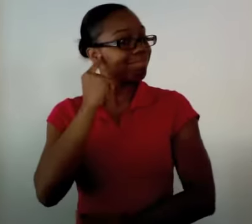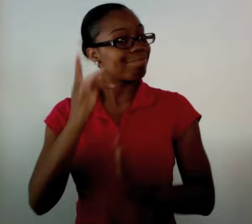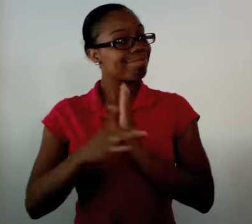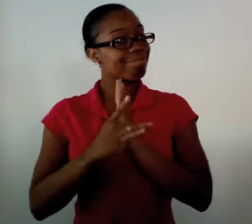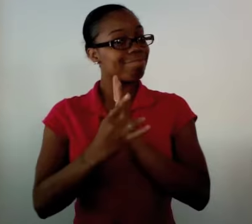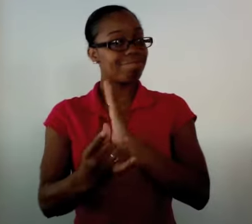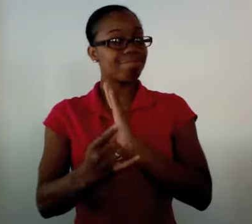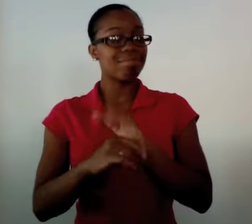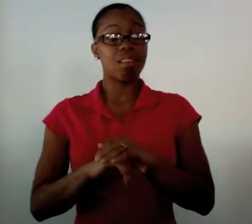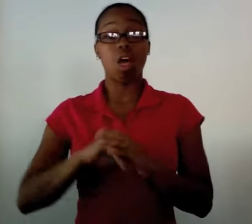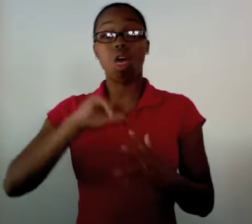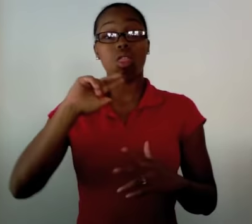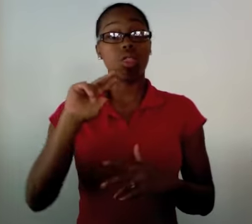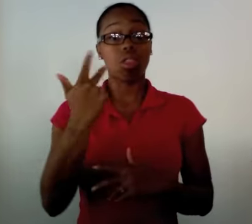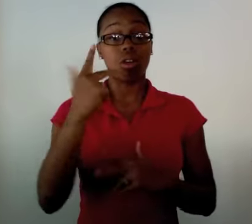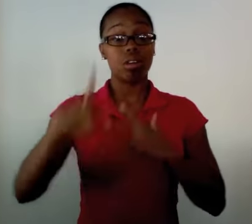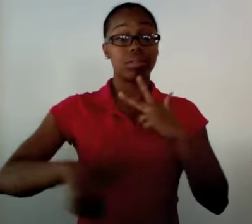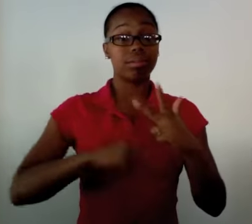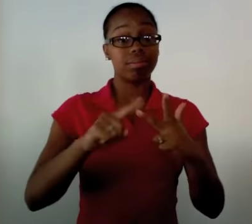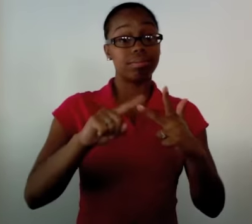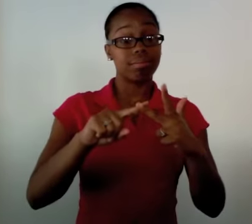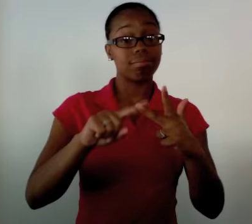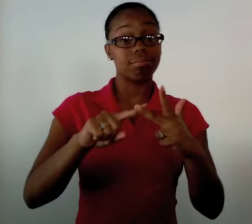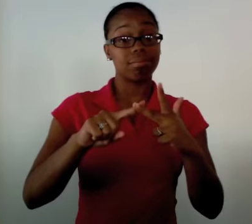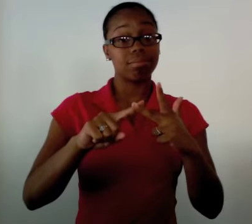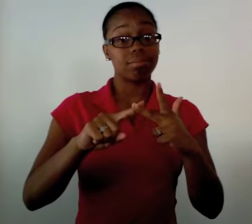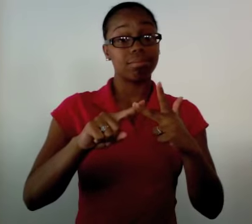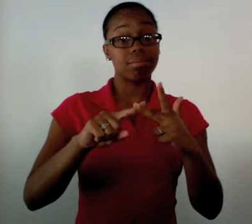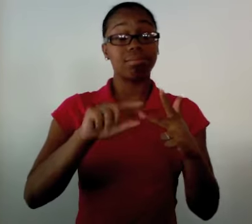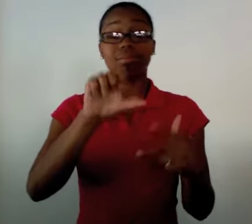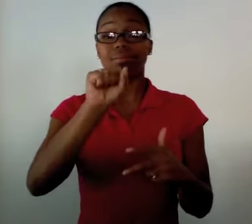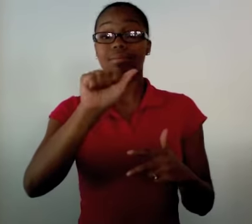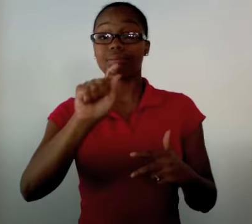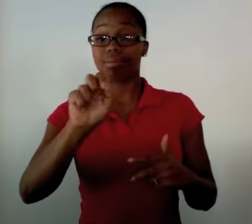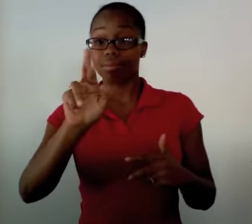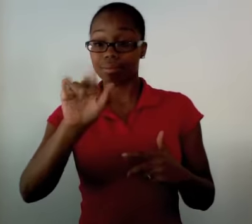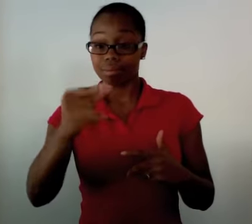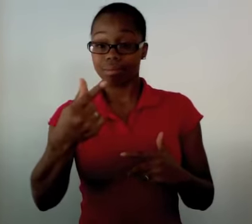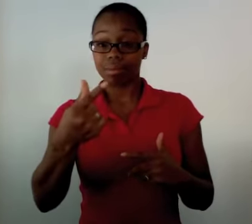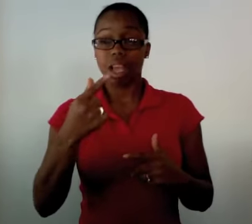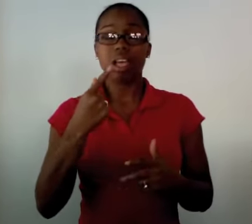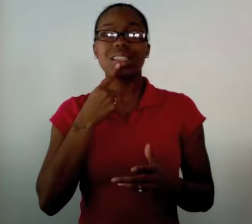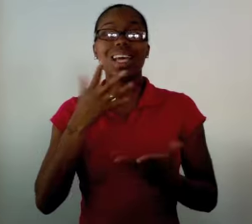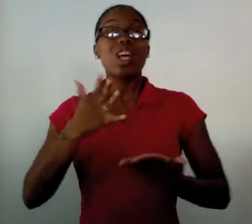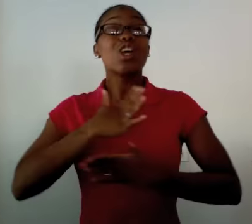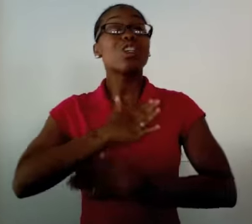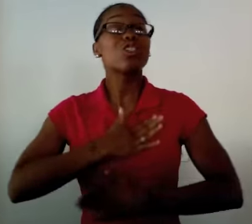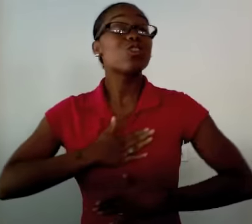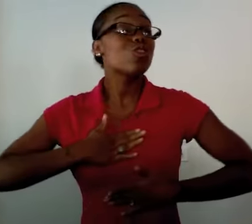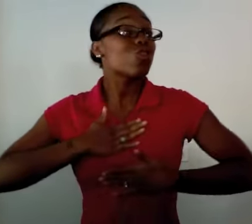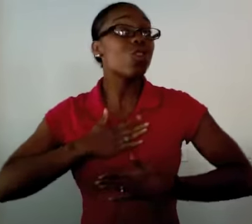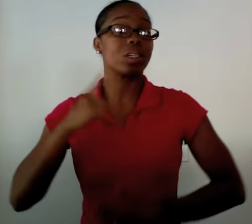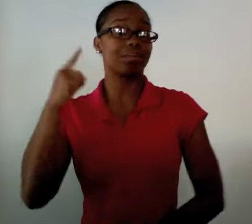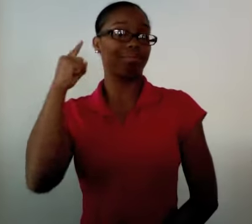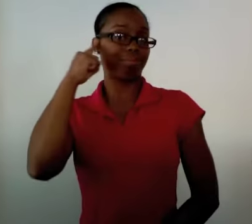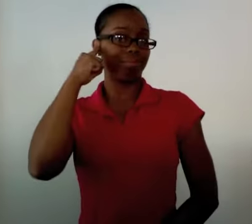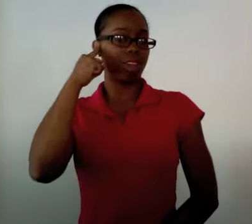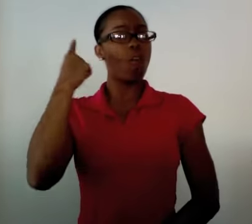this exercise I call savoring, and this is a beautiful exercise. It's about enjoying mundane sounds. This, for example, is my